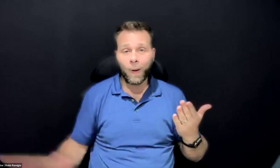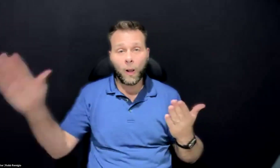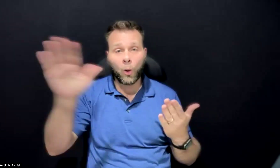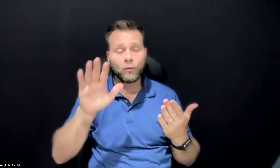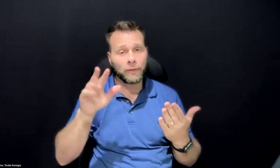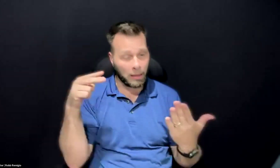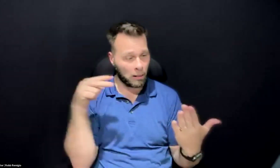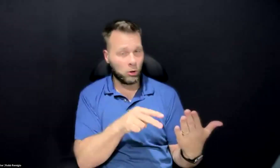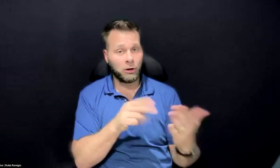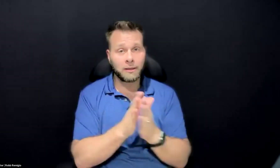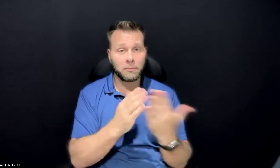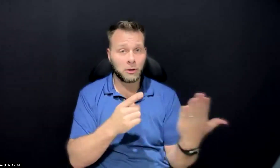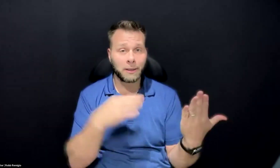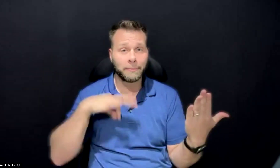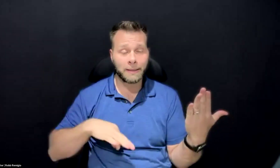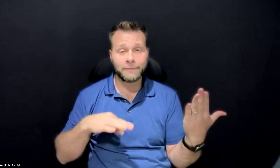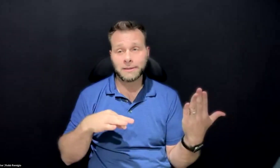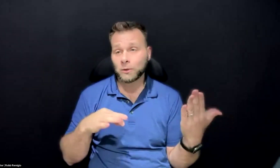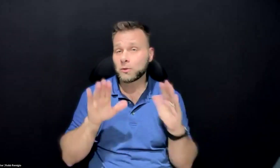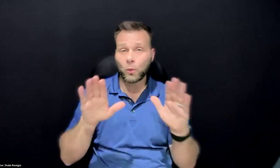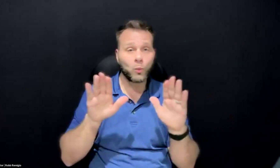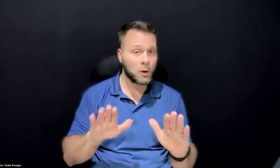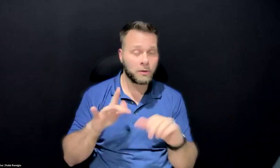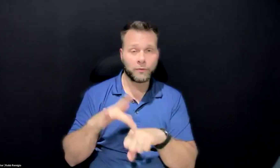So it's a wonderful resource that